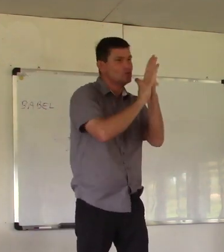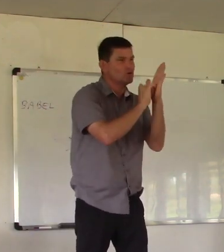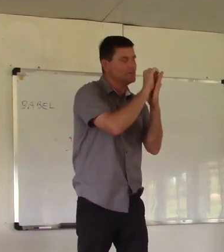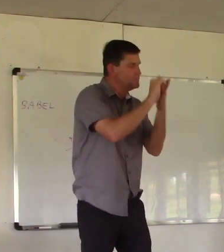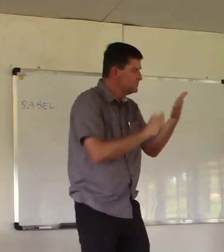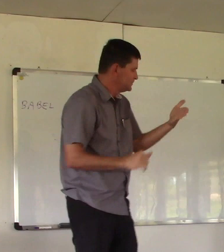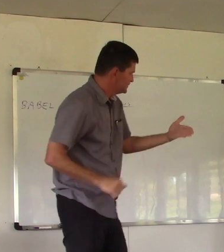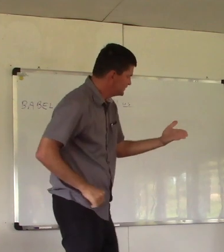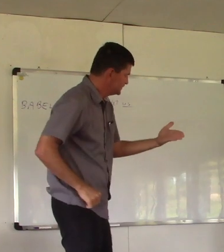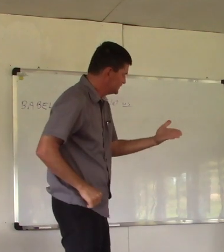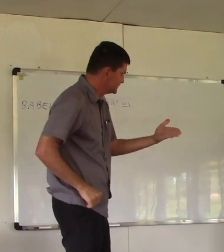YouTube.